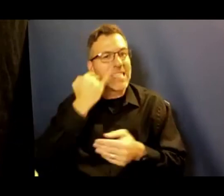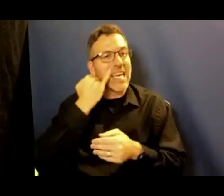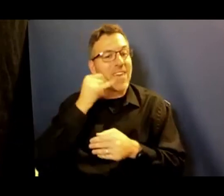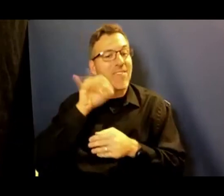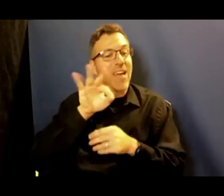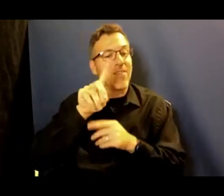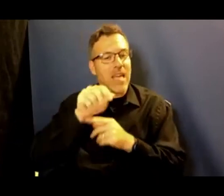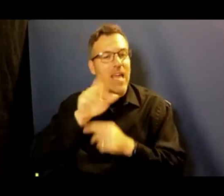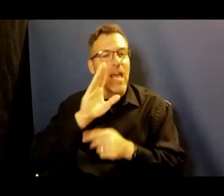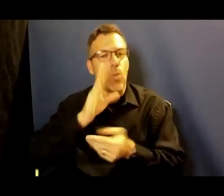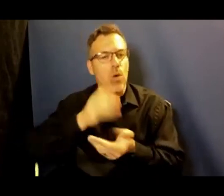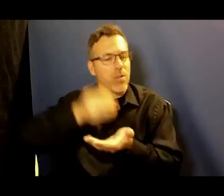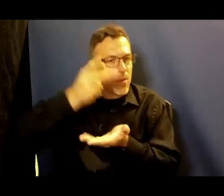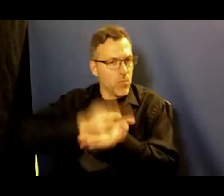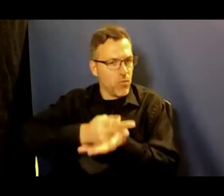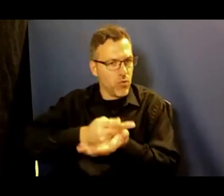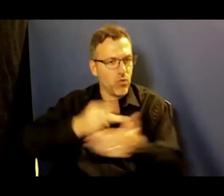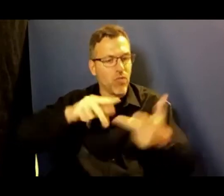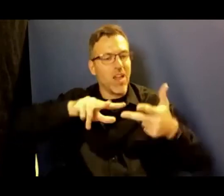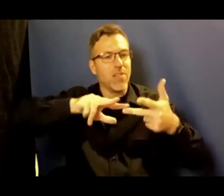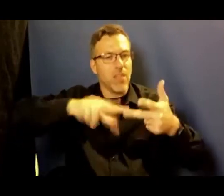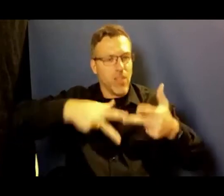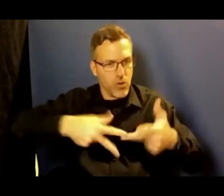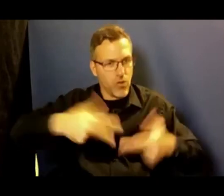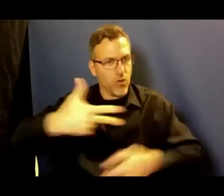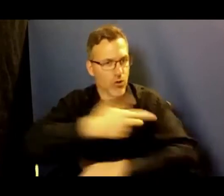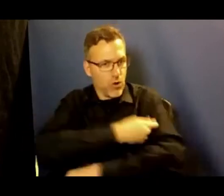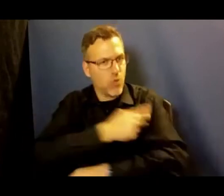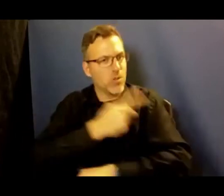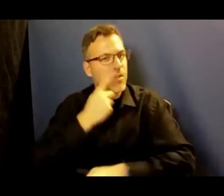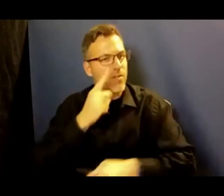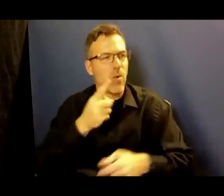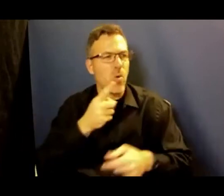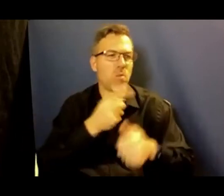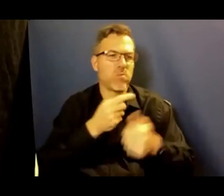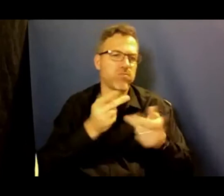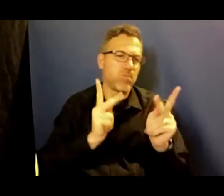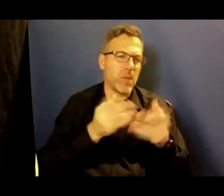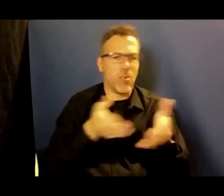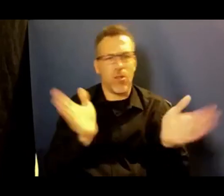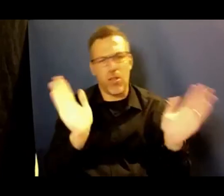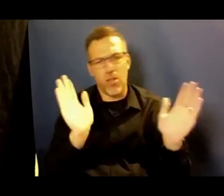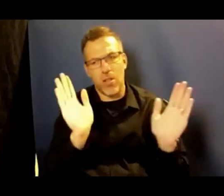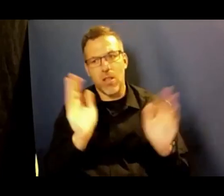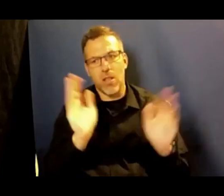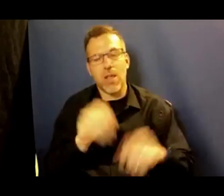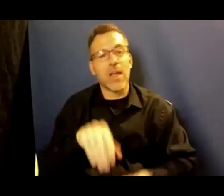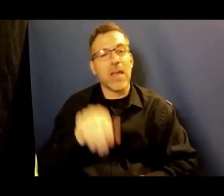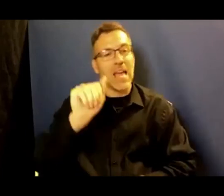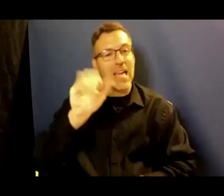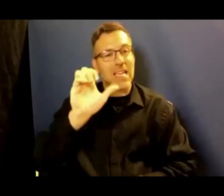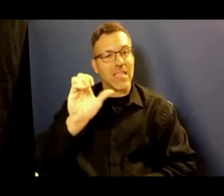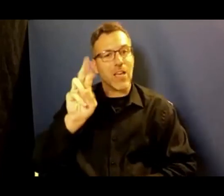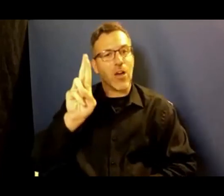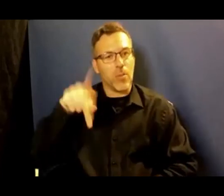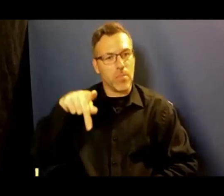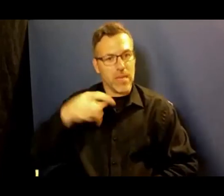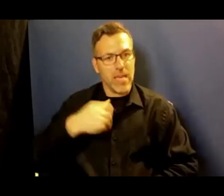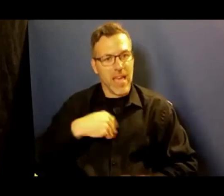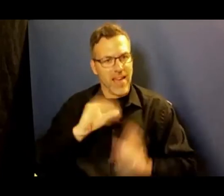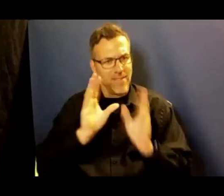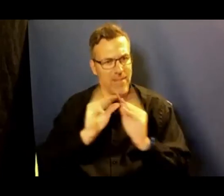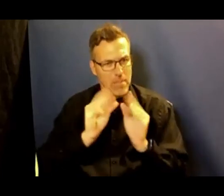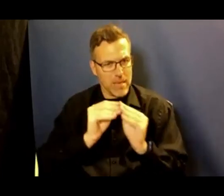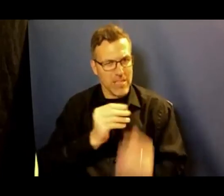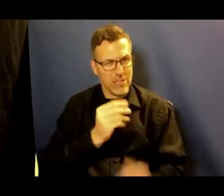third dose in the general population or in certain populations. And then ACIP will meet Tuesday and Wednesday to say,